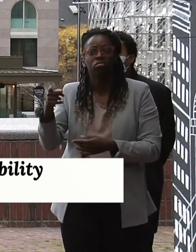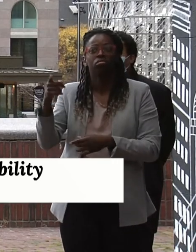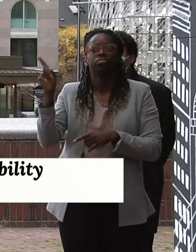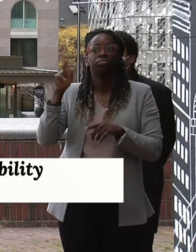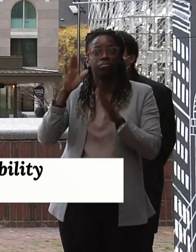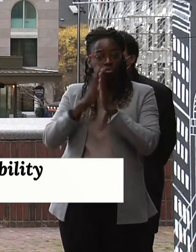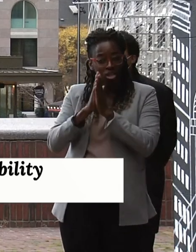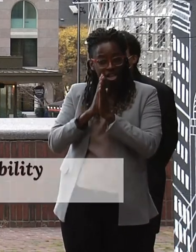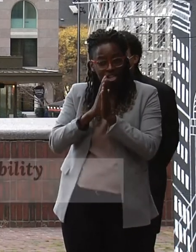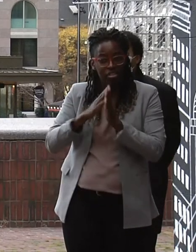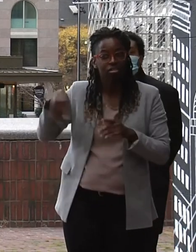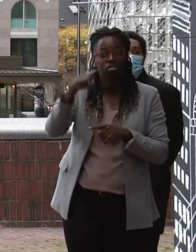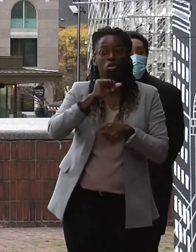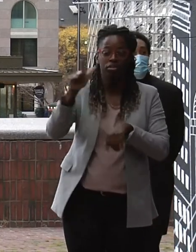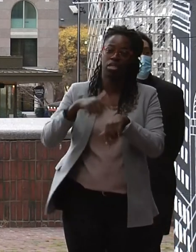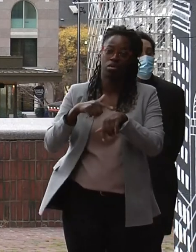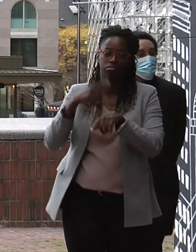for questions.